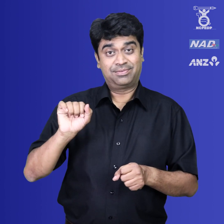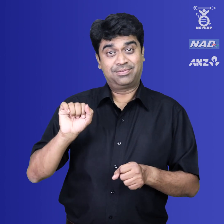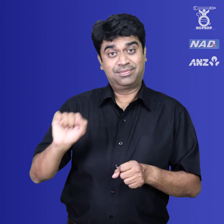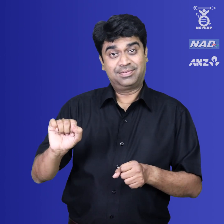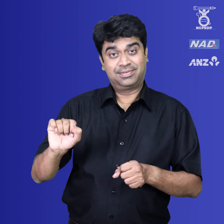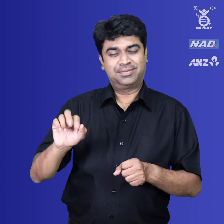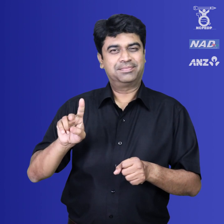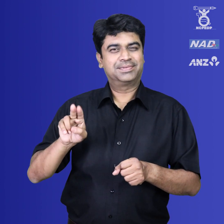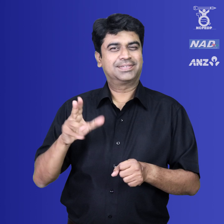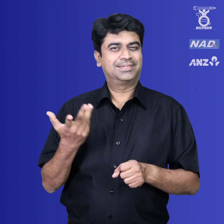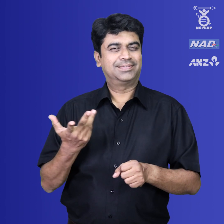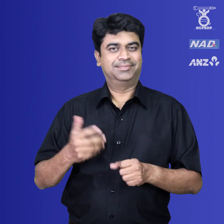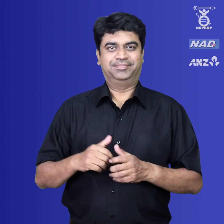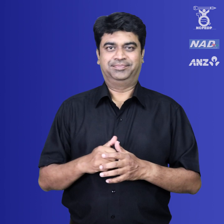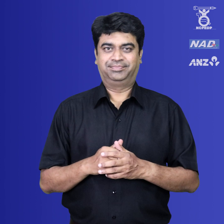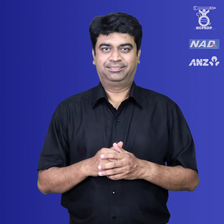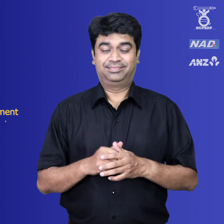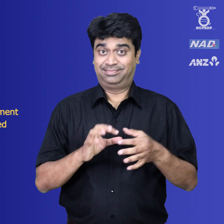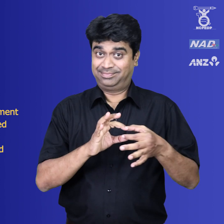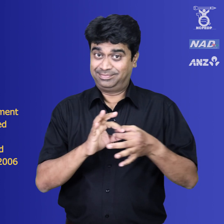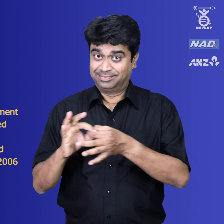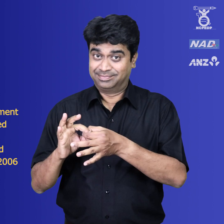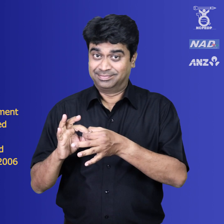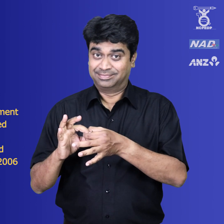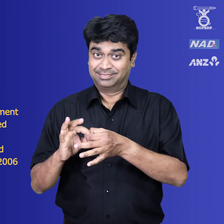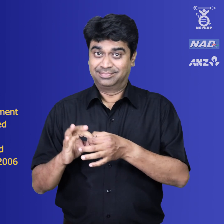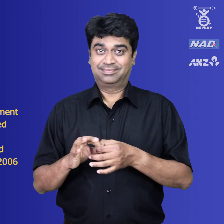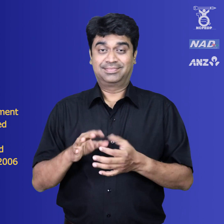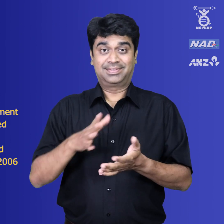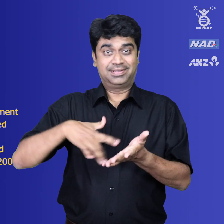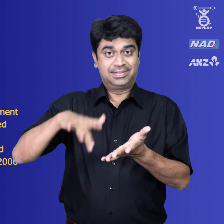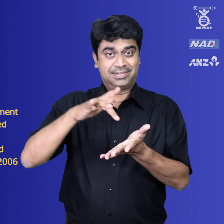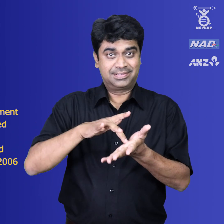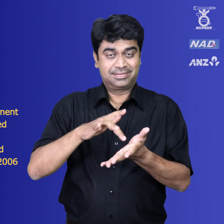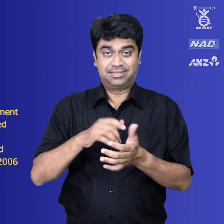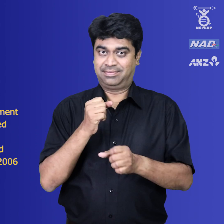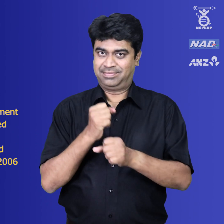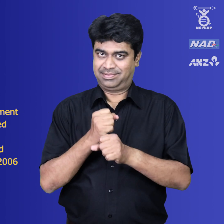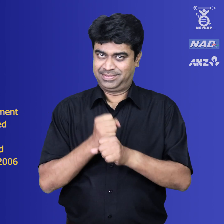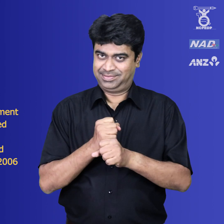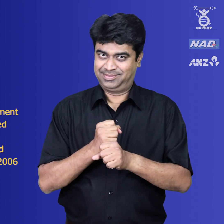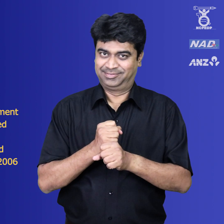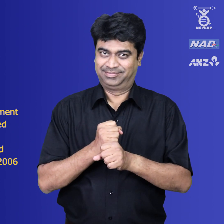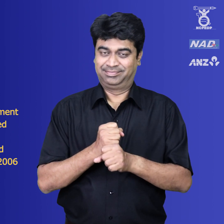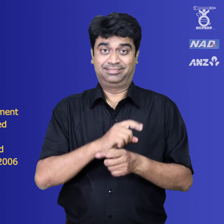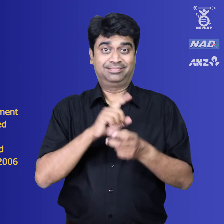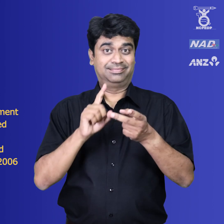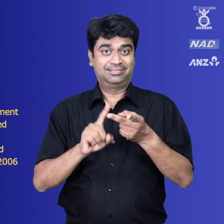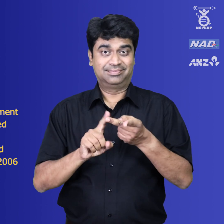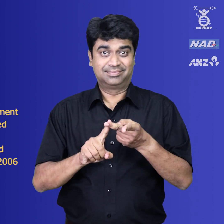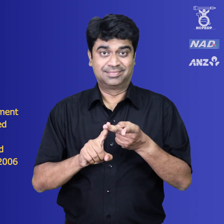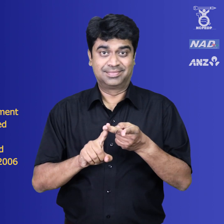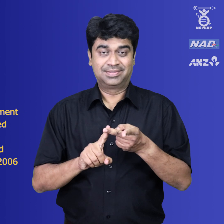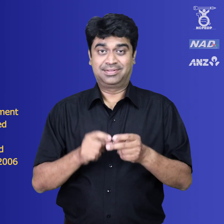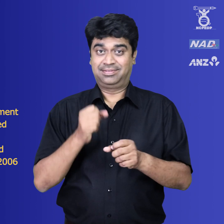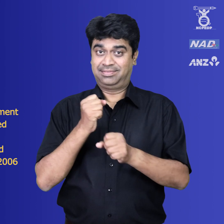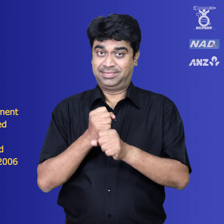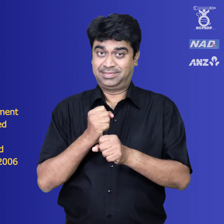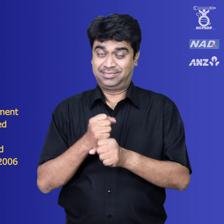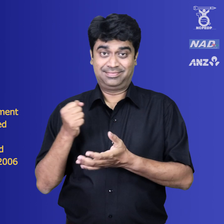Appropriate government means in relation to the central government or any establishment